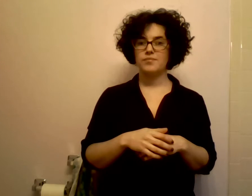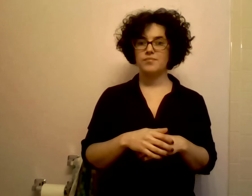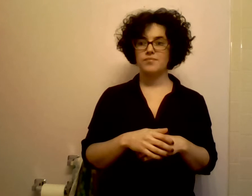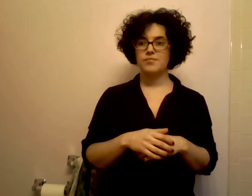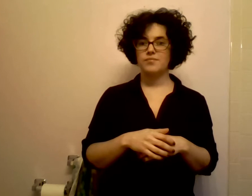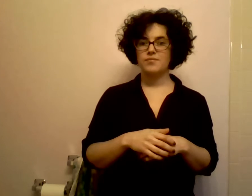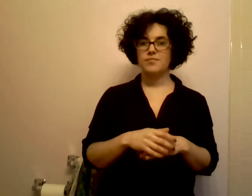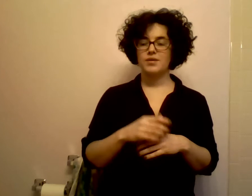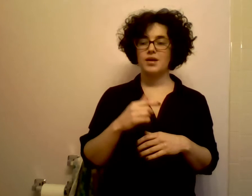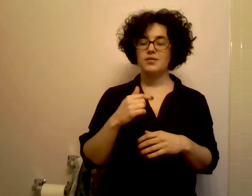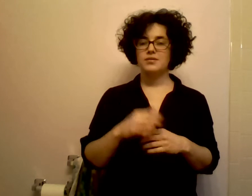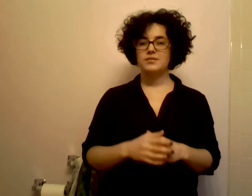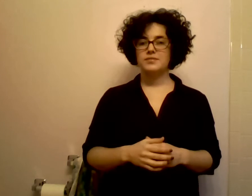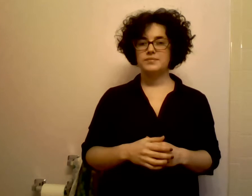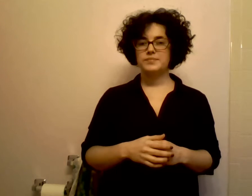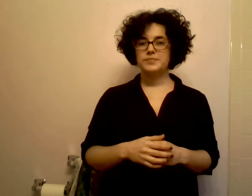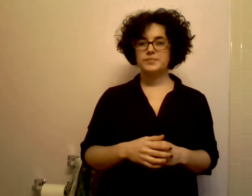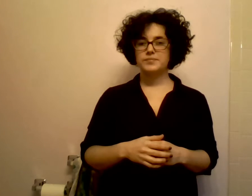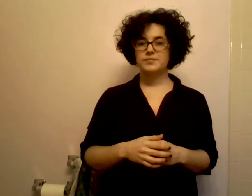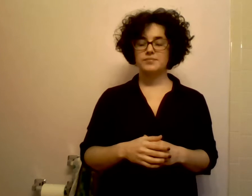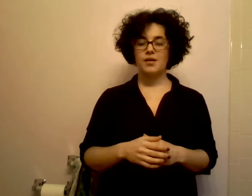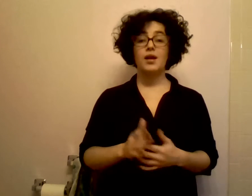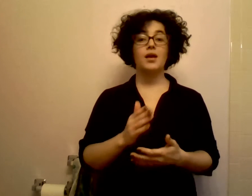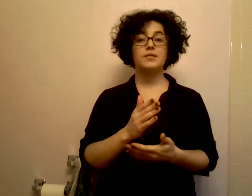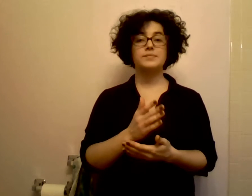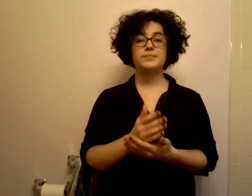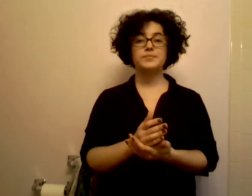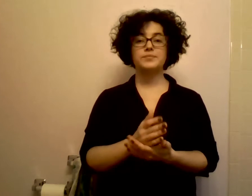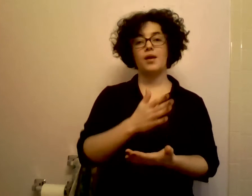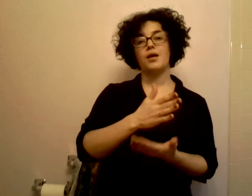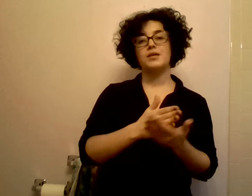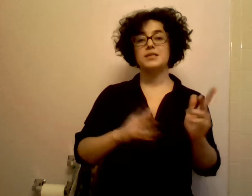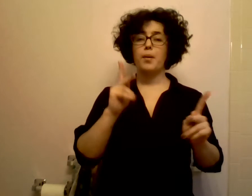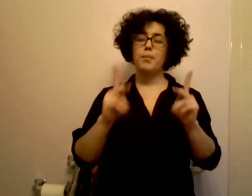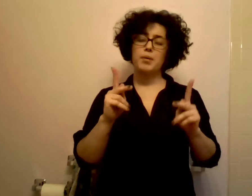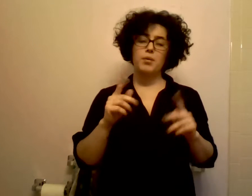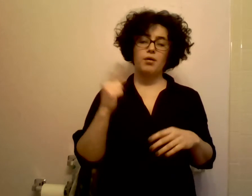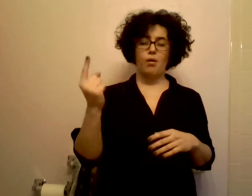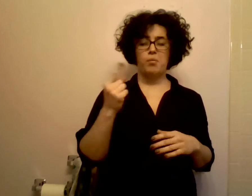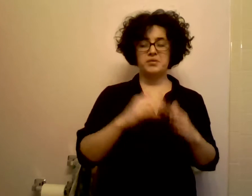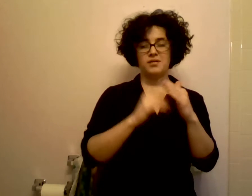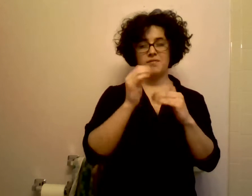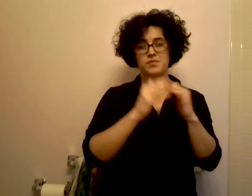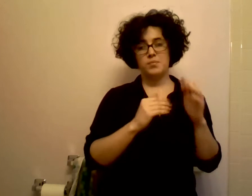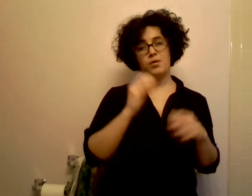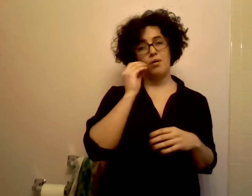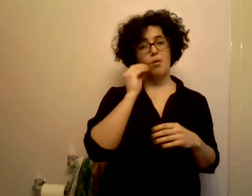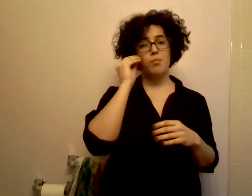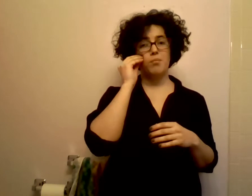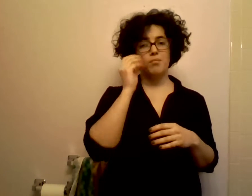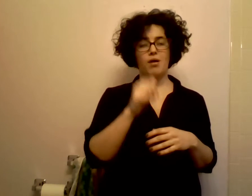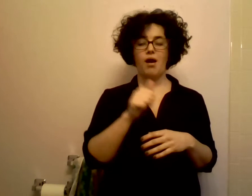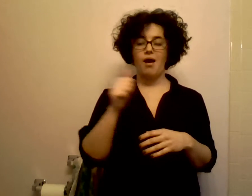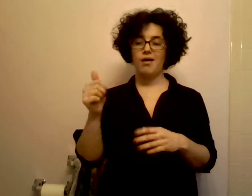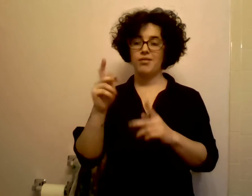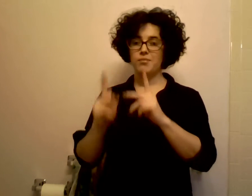world. Some people are only comfortable in the confines of their own home. Others venture out into the world, into